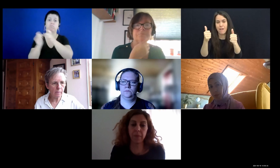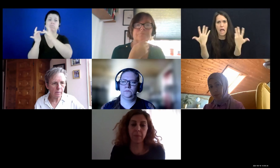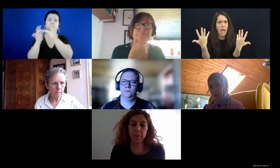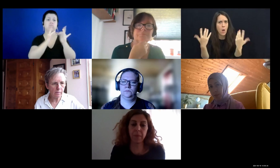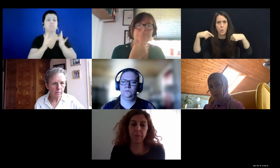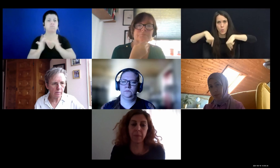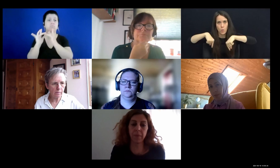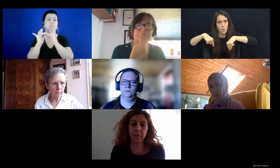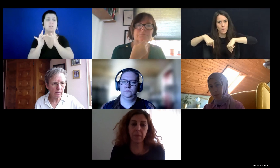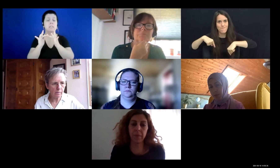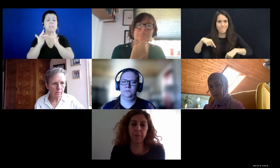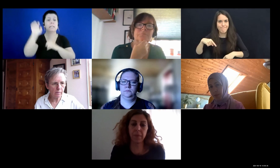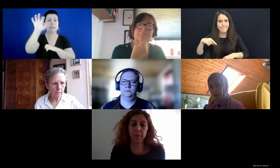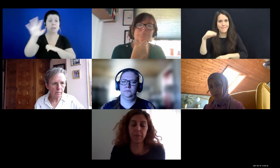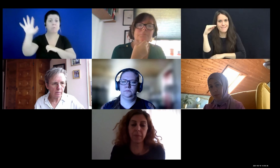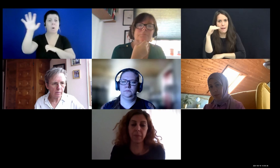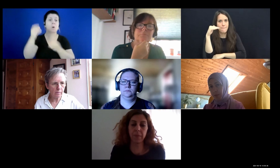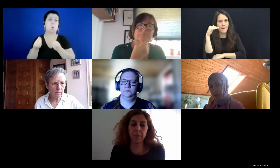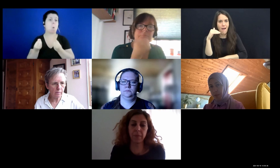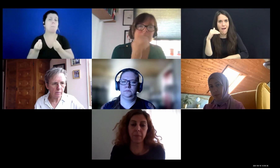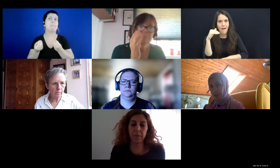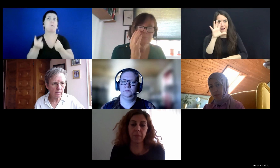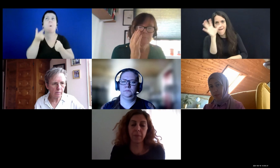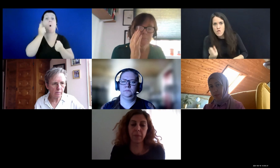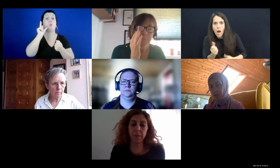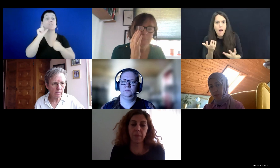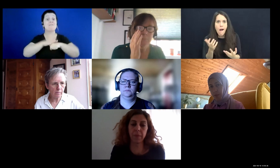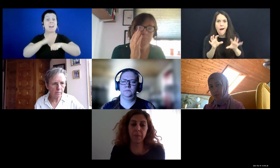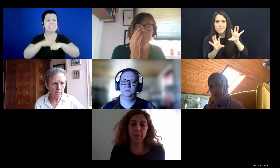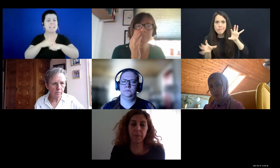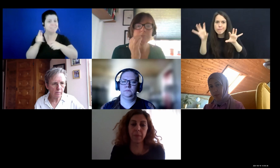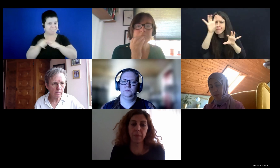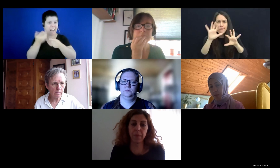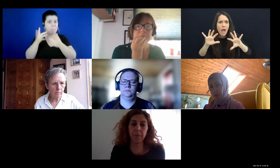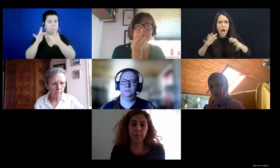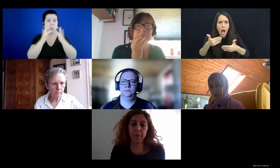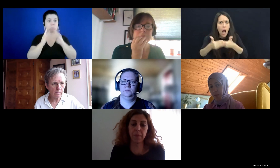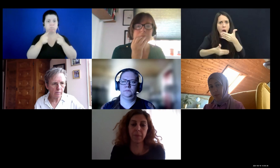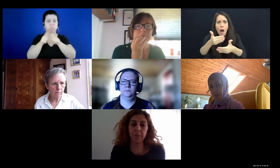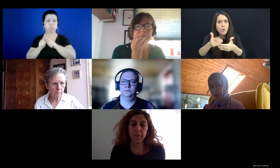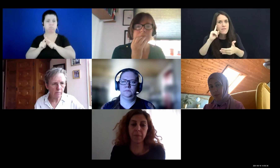support the same initiatives and the deafblind